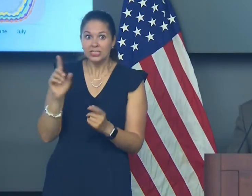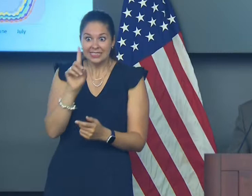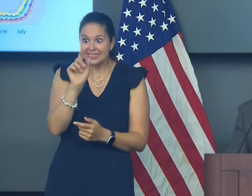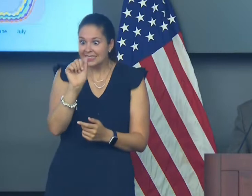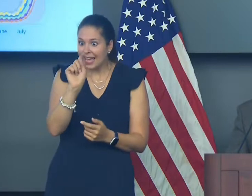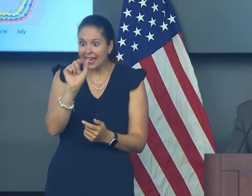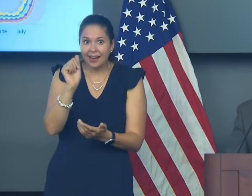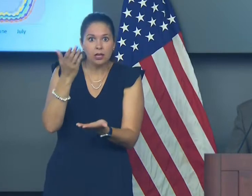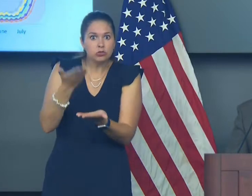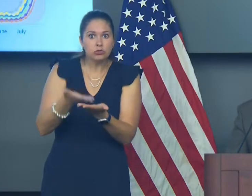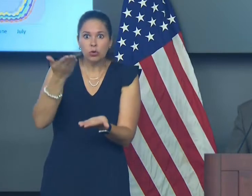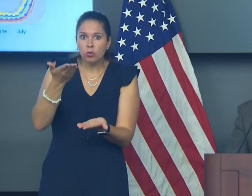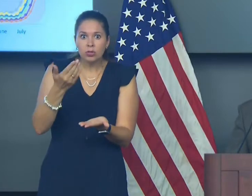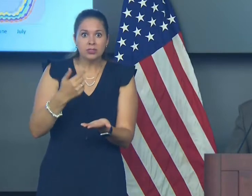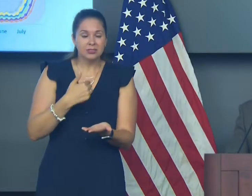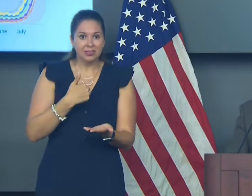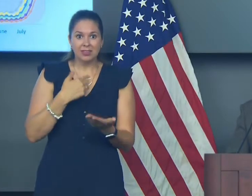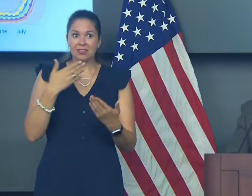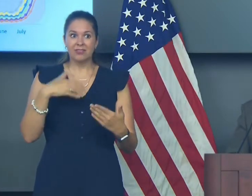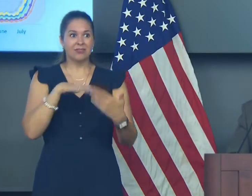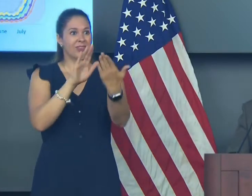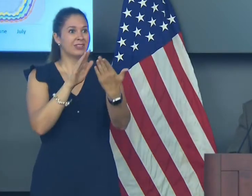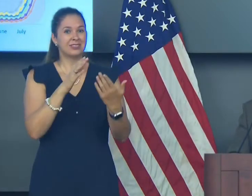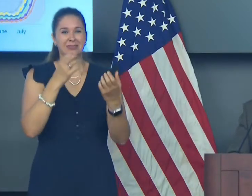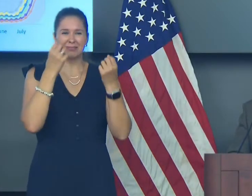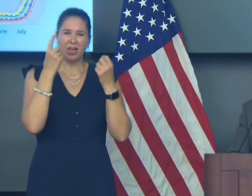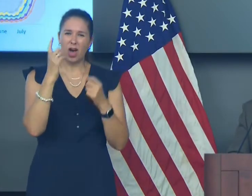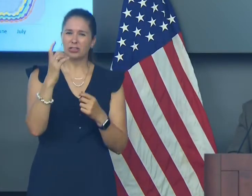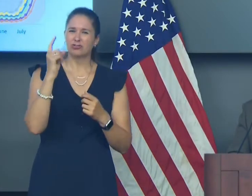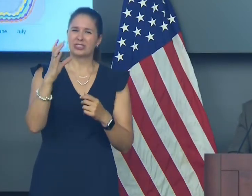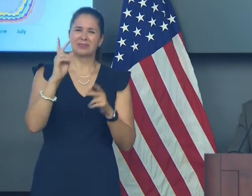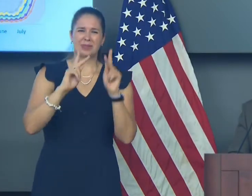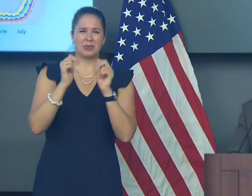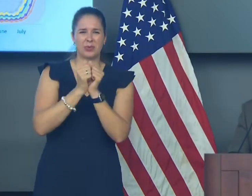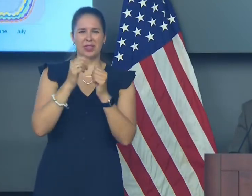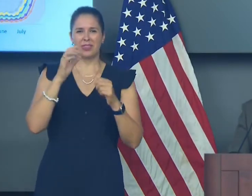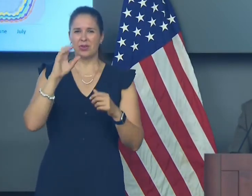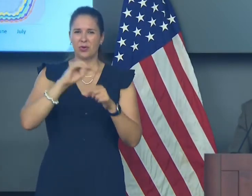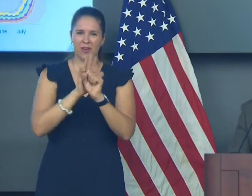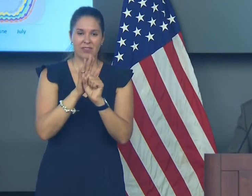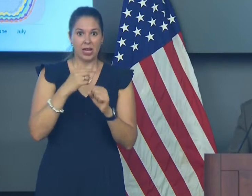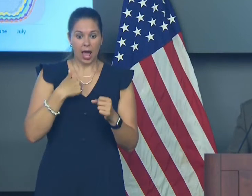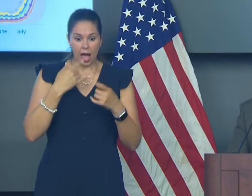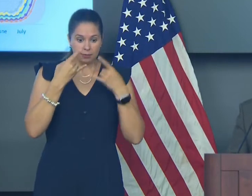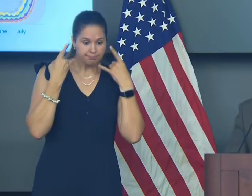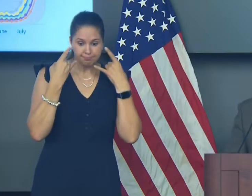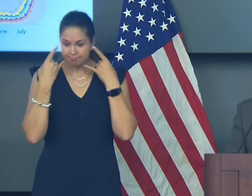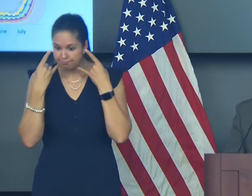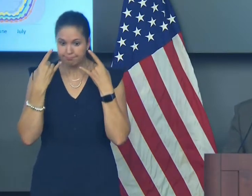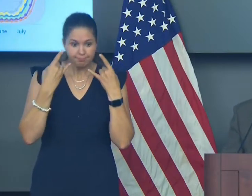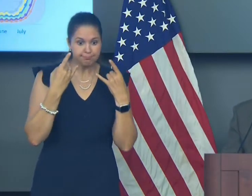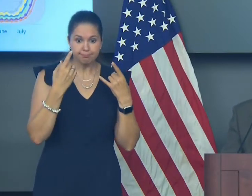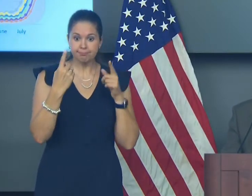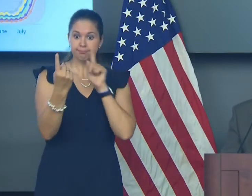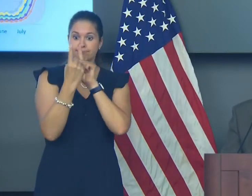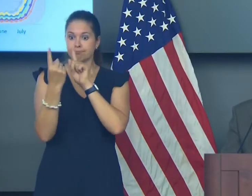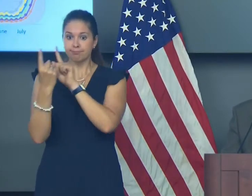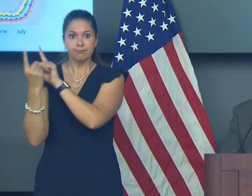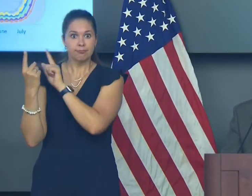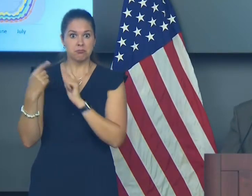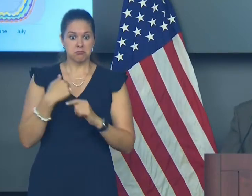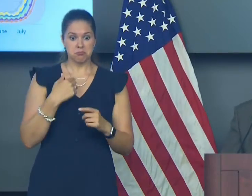is clear. I've been in the face of hundreds of people with COVID-19 wearing a mask just like this and not gotten